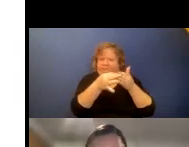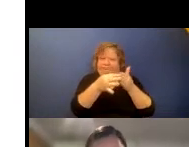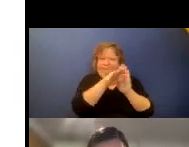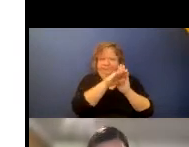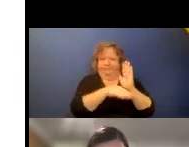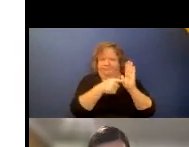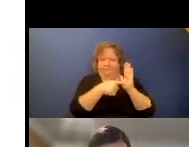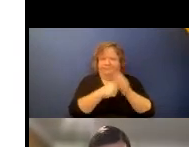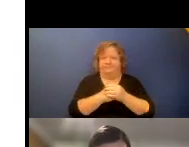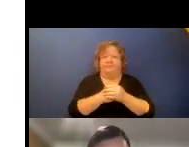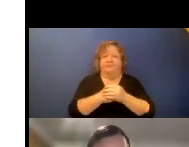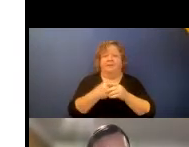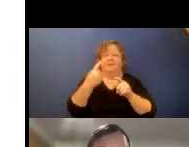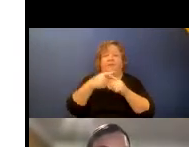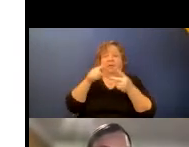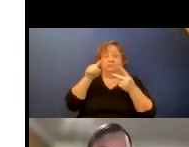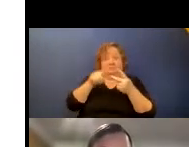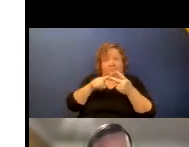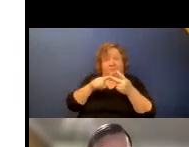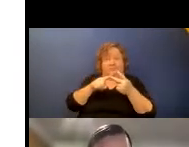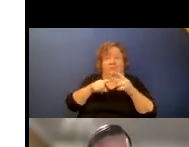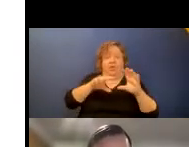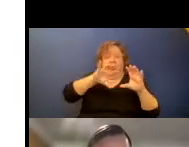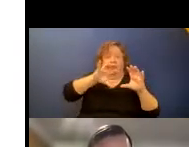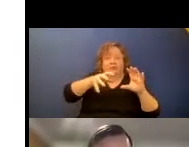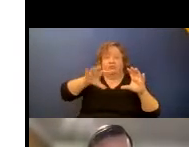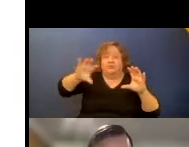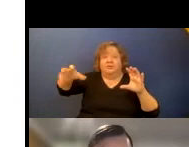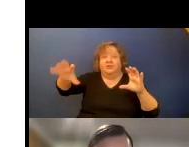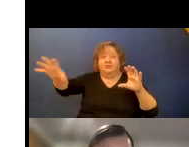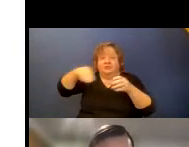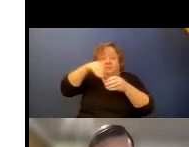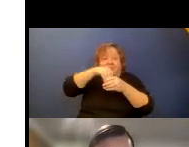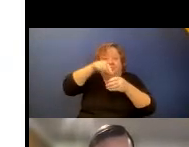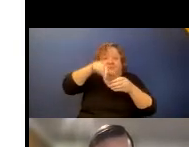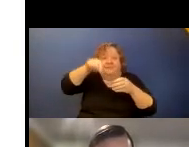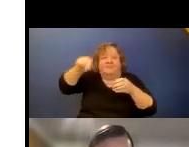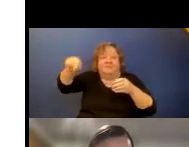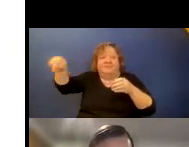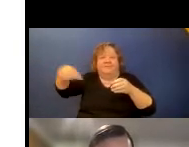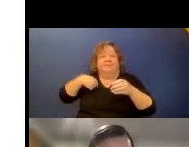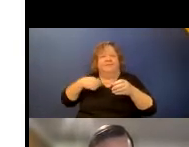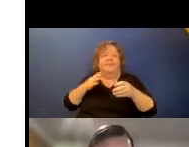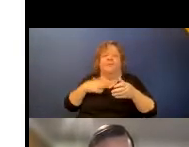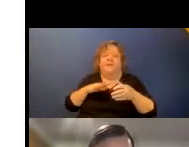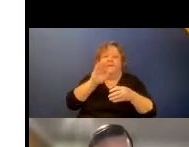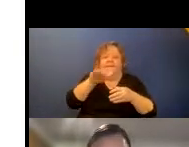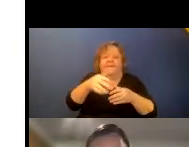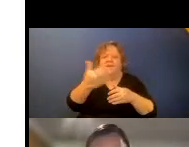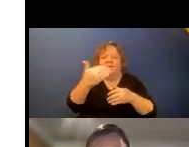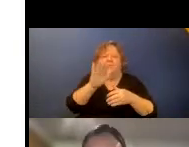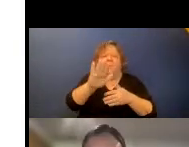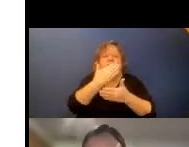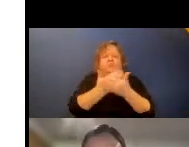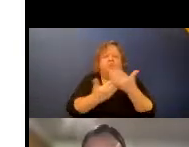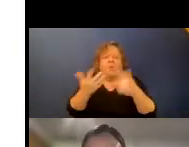also be gathering some stories and video footage. And we also hope to get them more engaged in the social